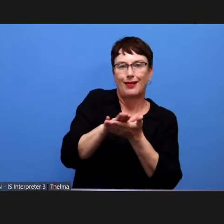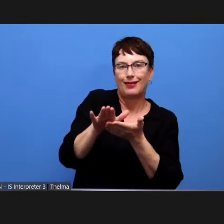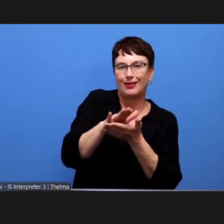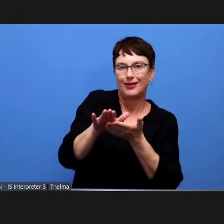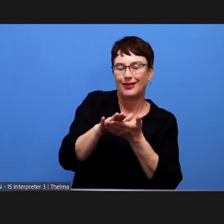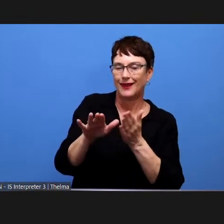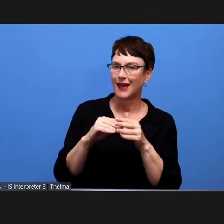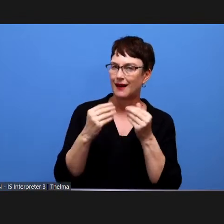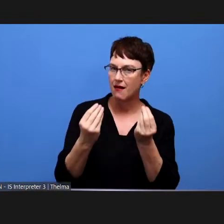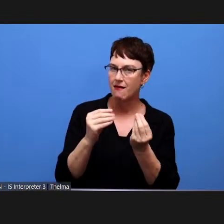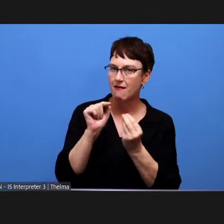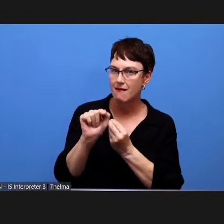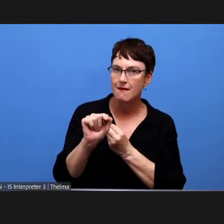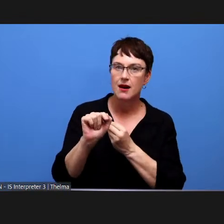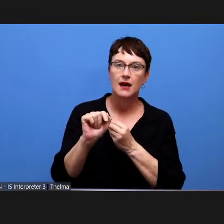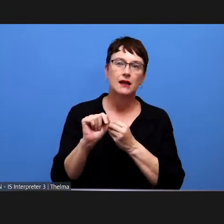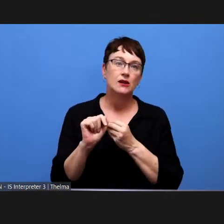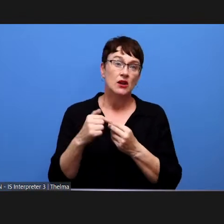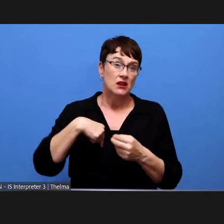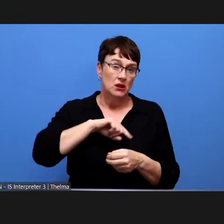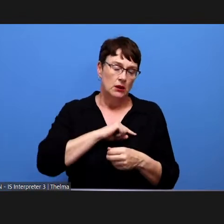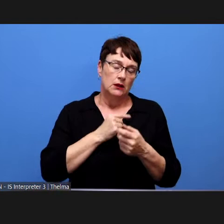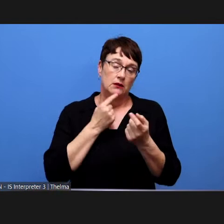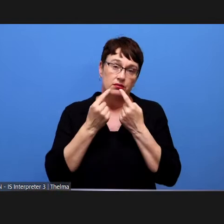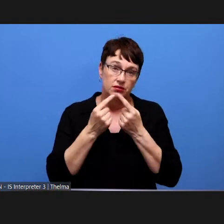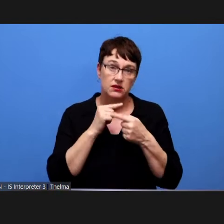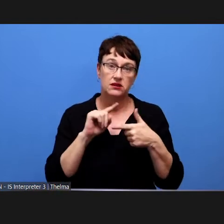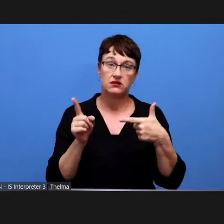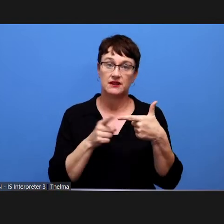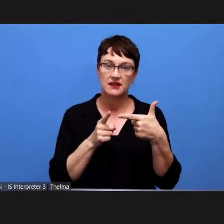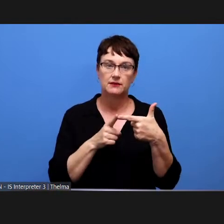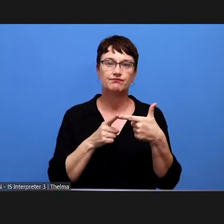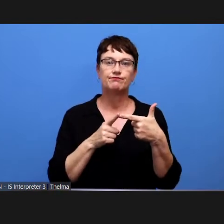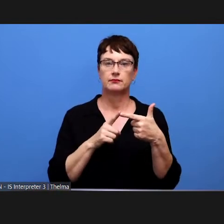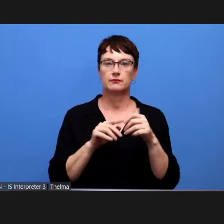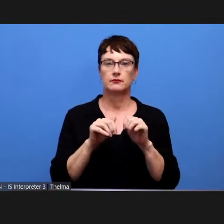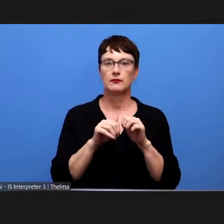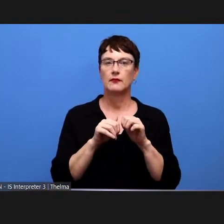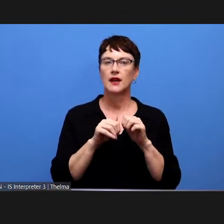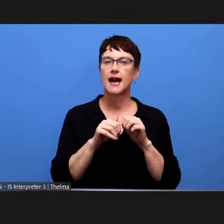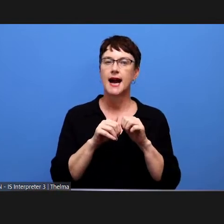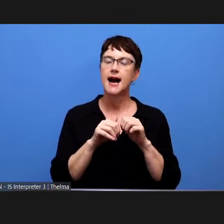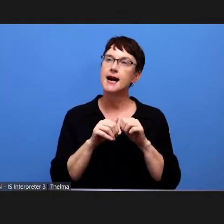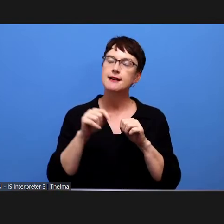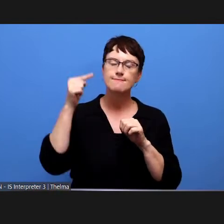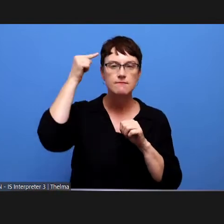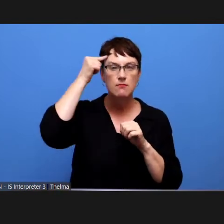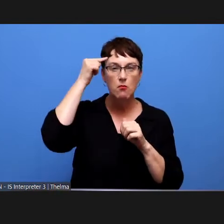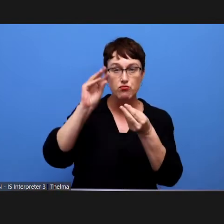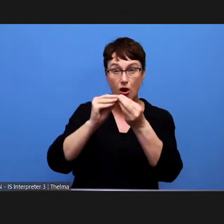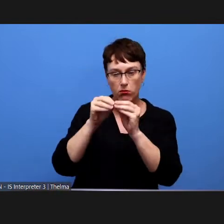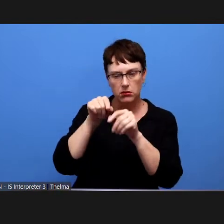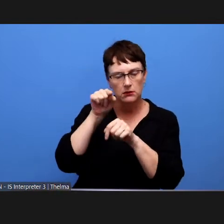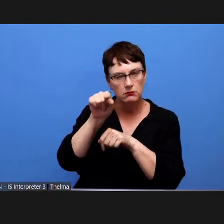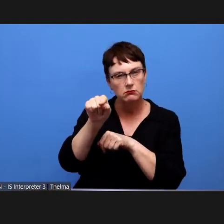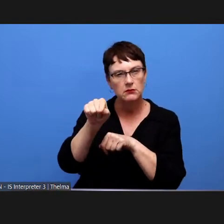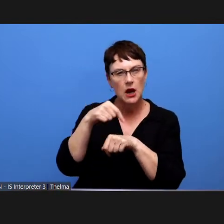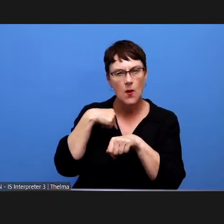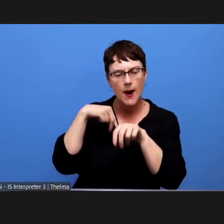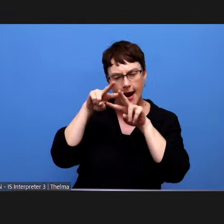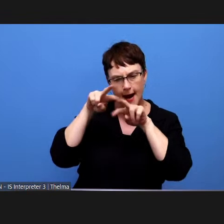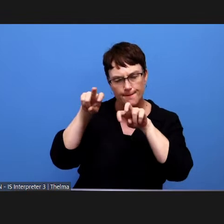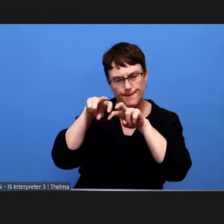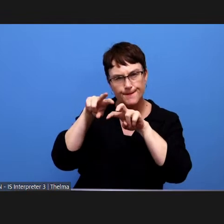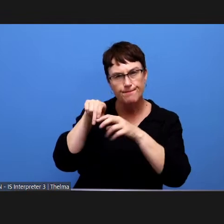are not only cheap, but easy to operate and maintain, and the importance on planning at the basin